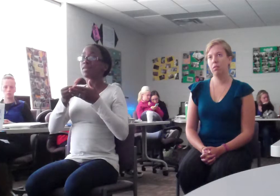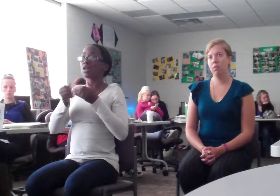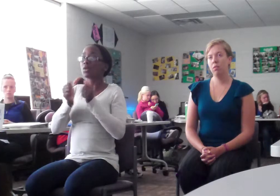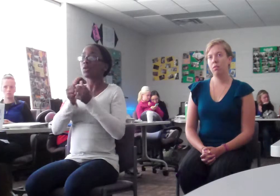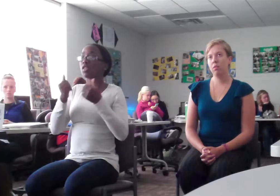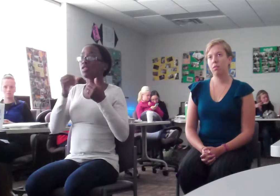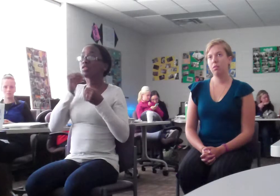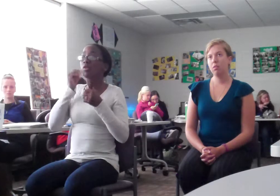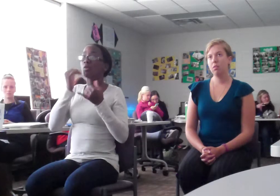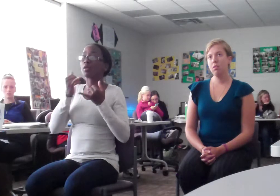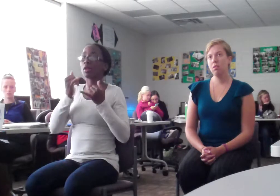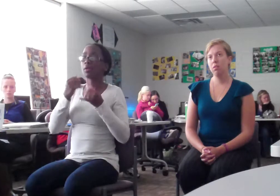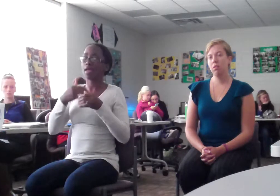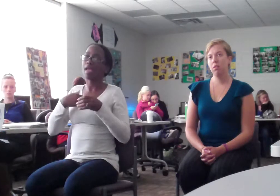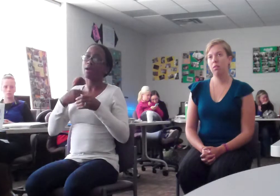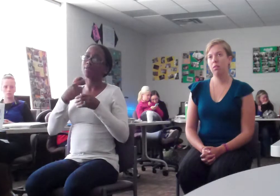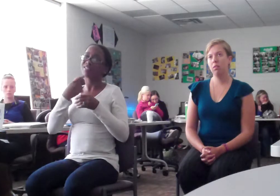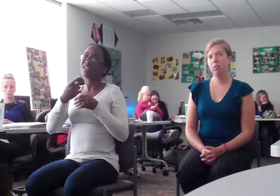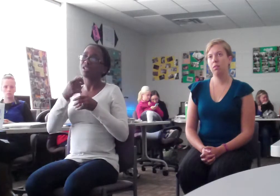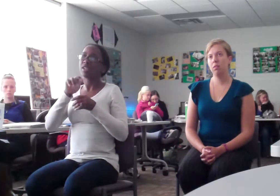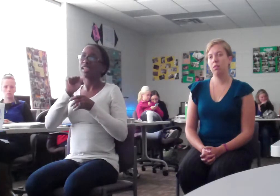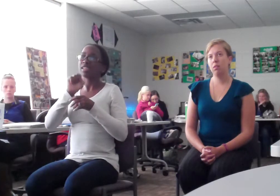suggest asset line.